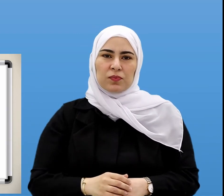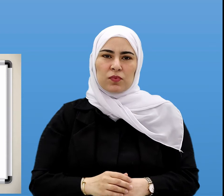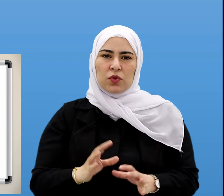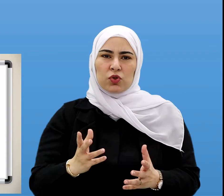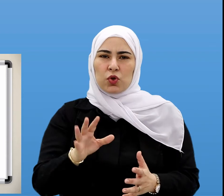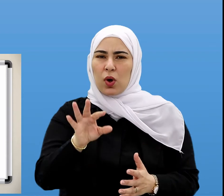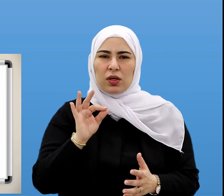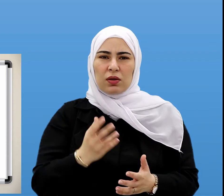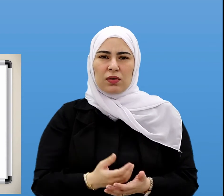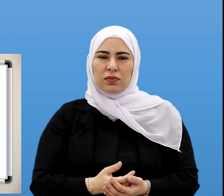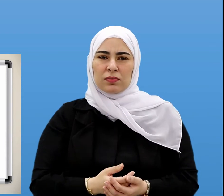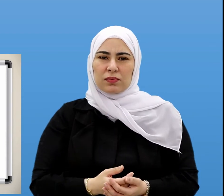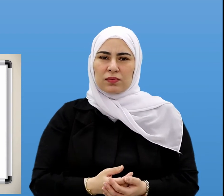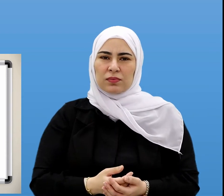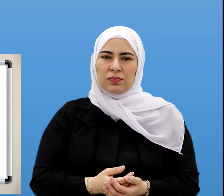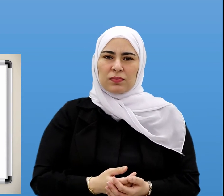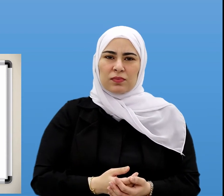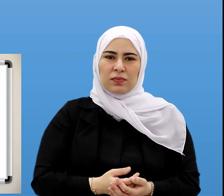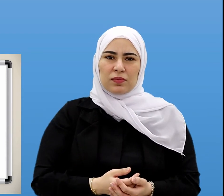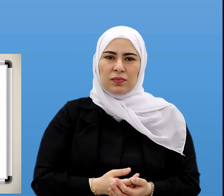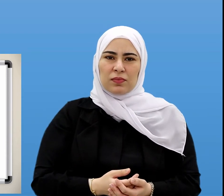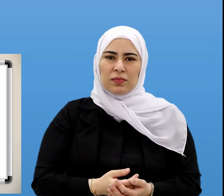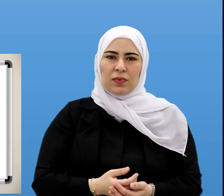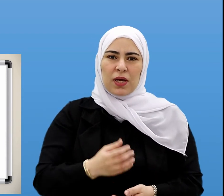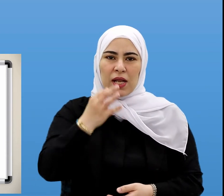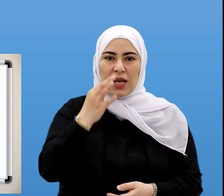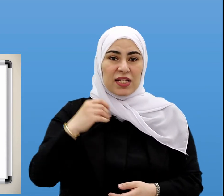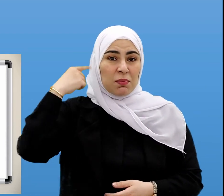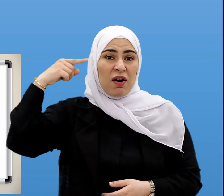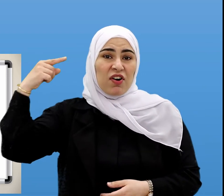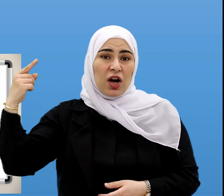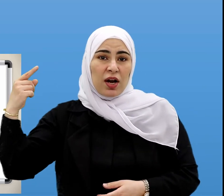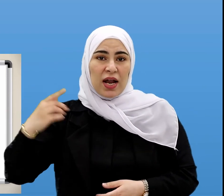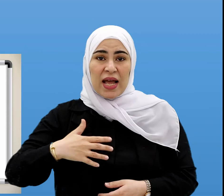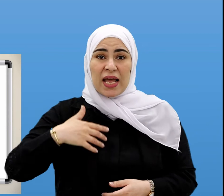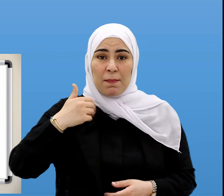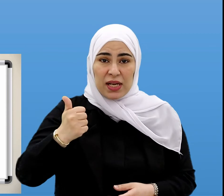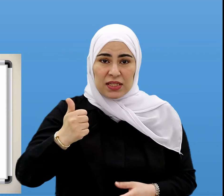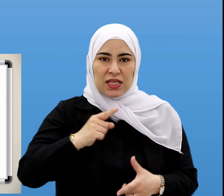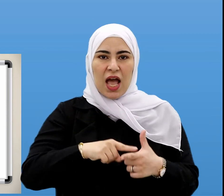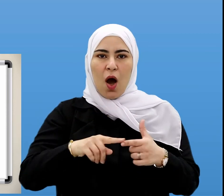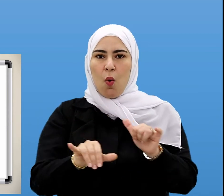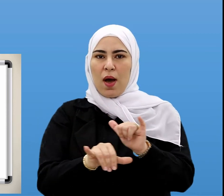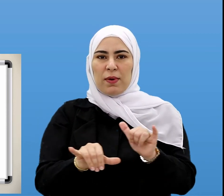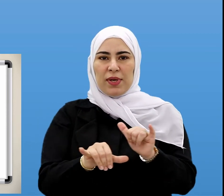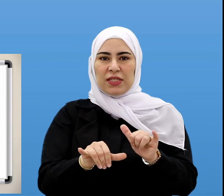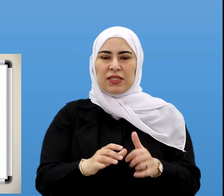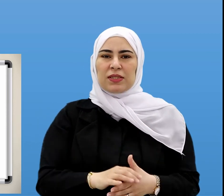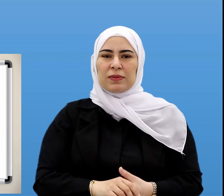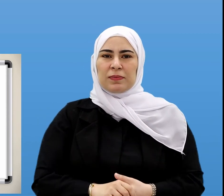answer correctly, you must think about the ability and inability. So